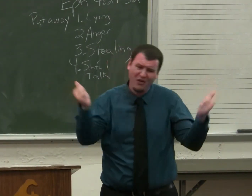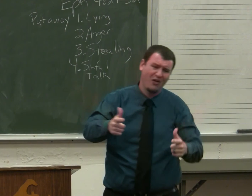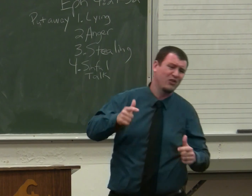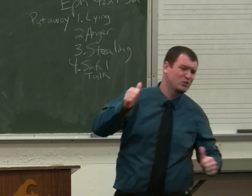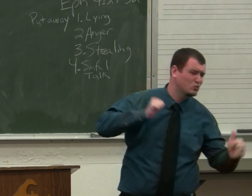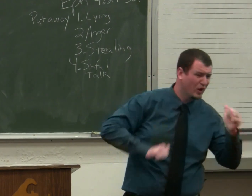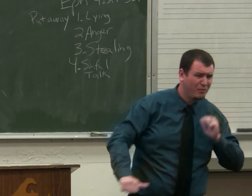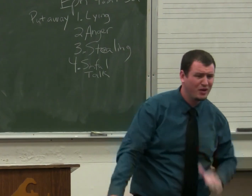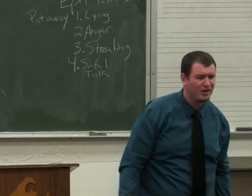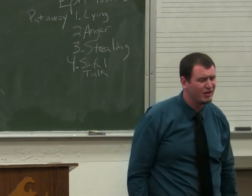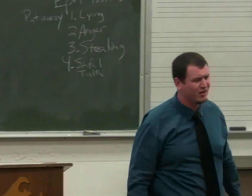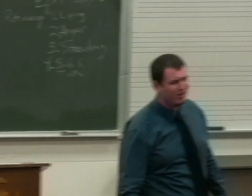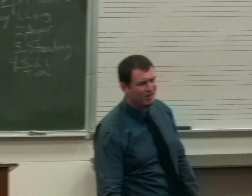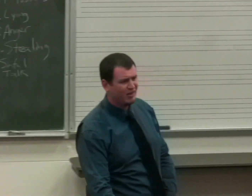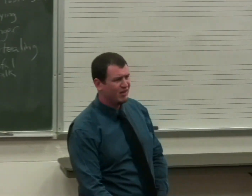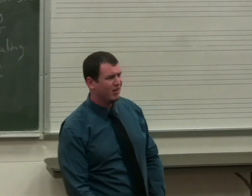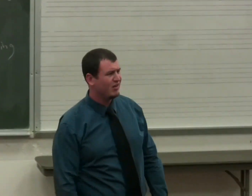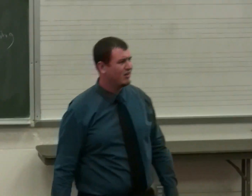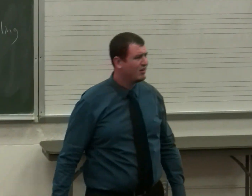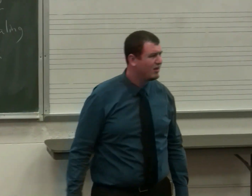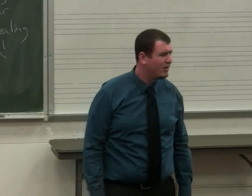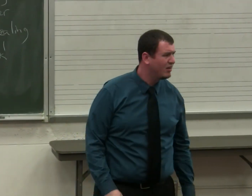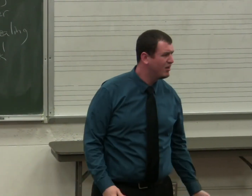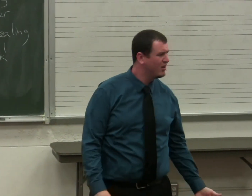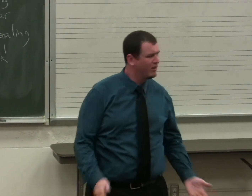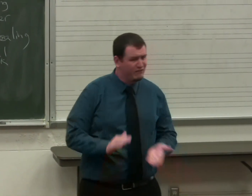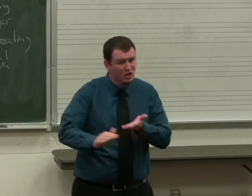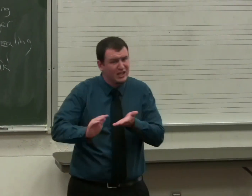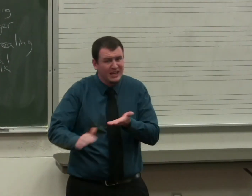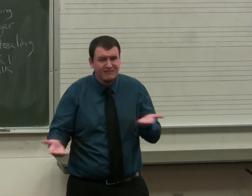I'm tired of hearing about all this drama.